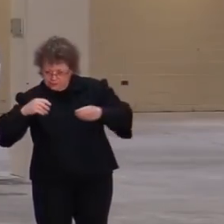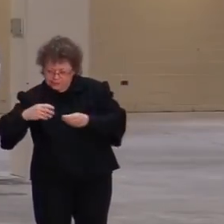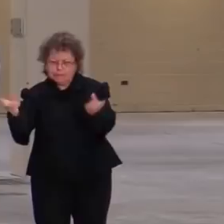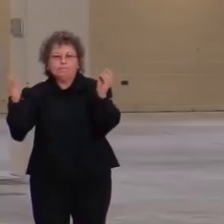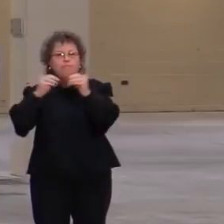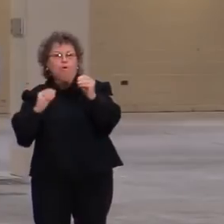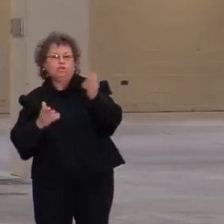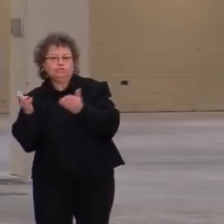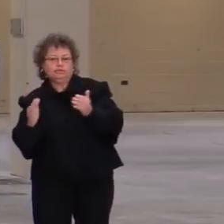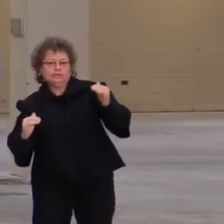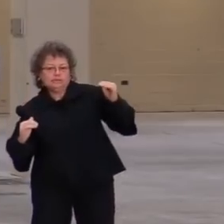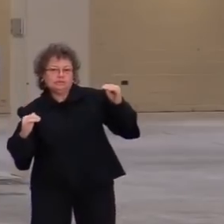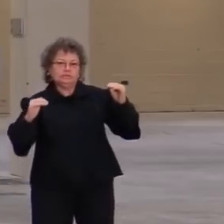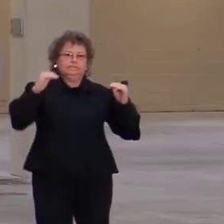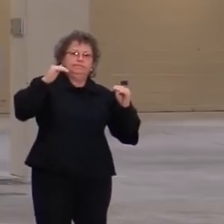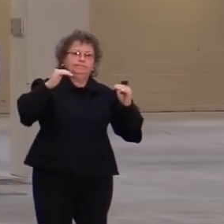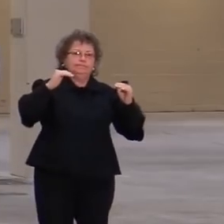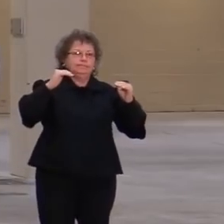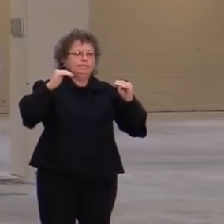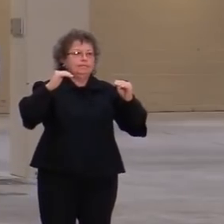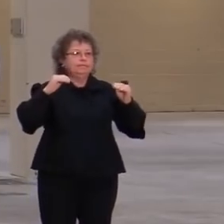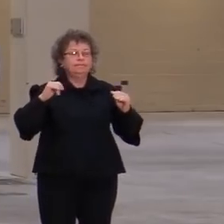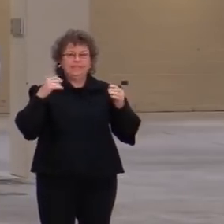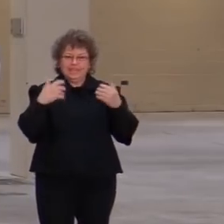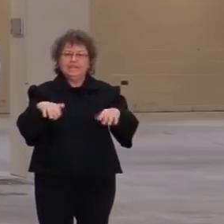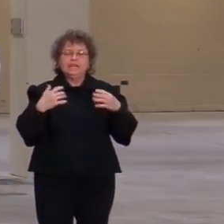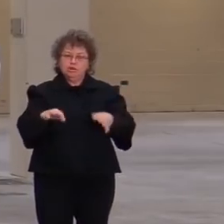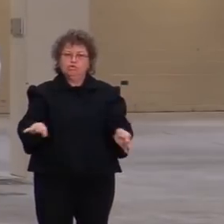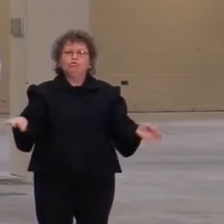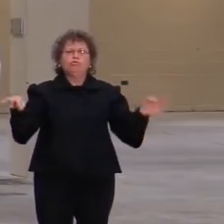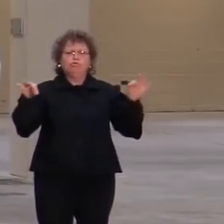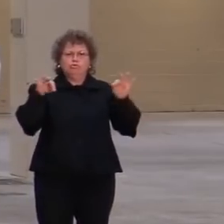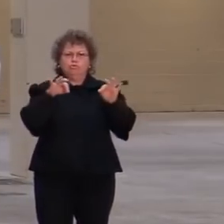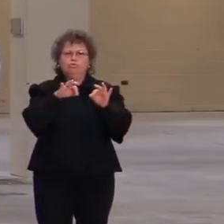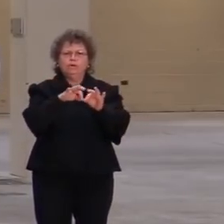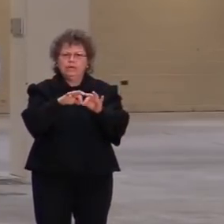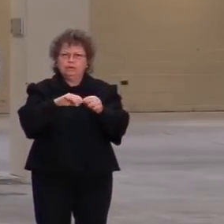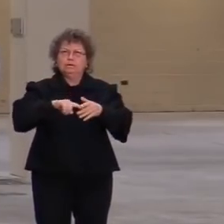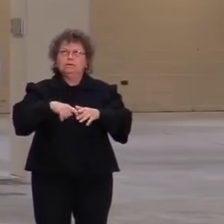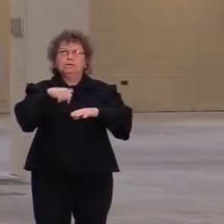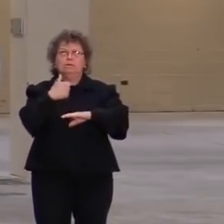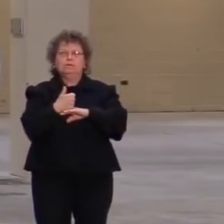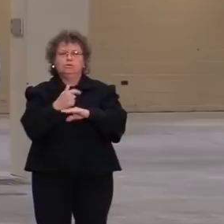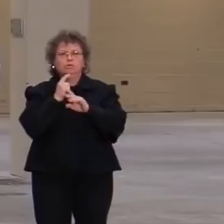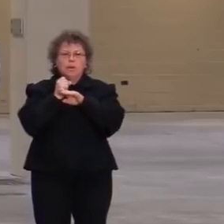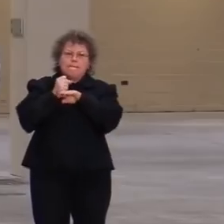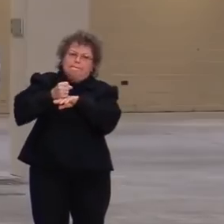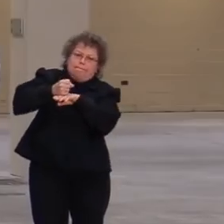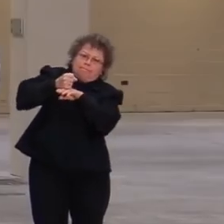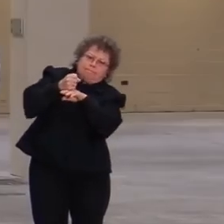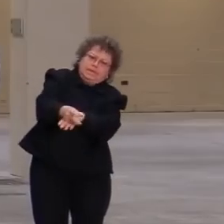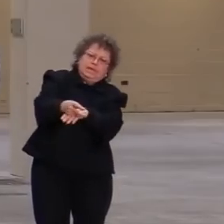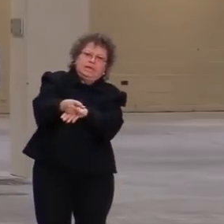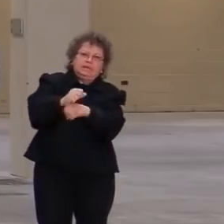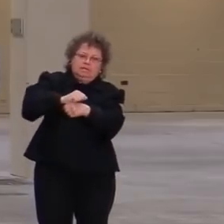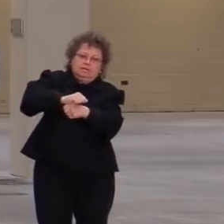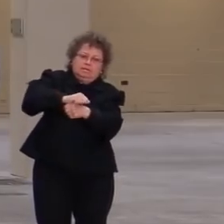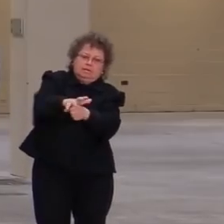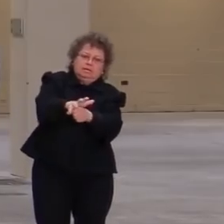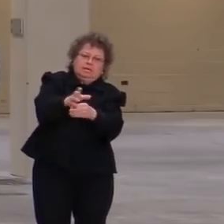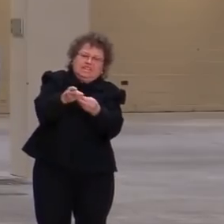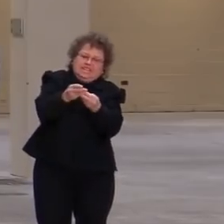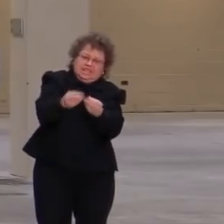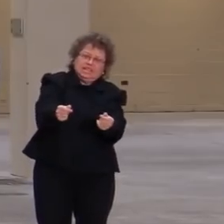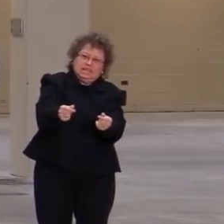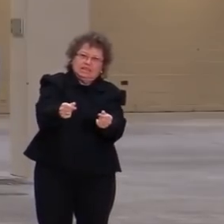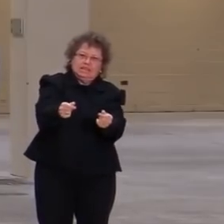program is a critical step toward our shared goal of beating the coronavirus pandemic once and